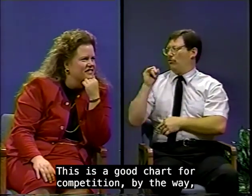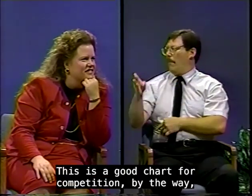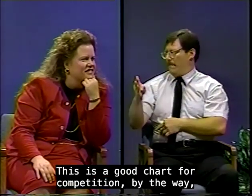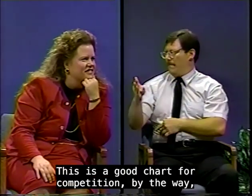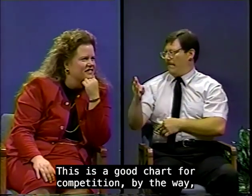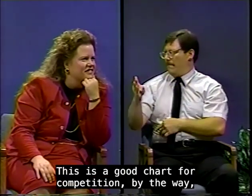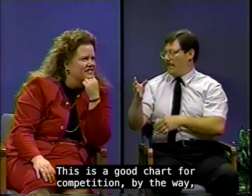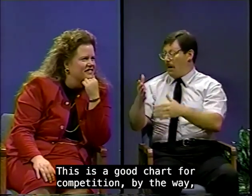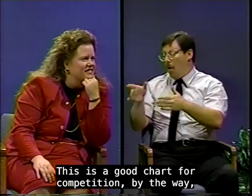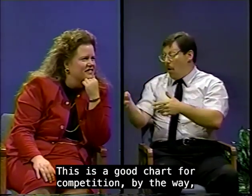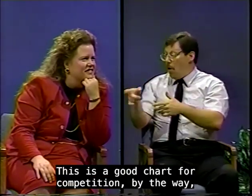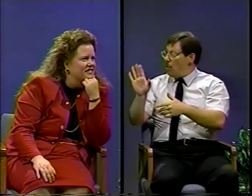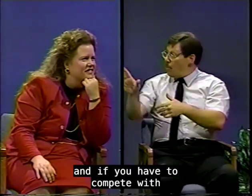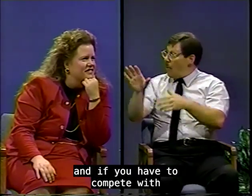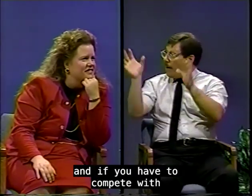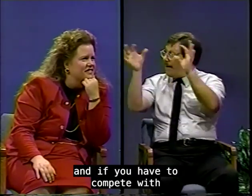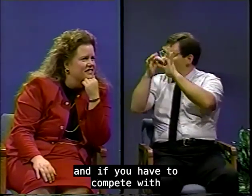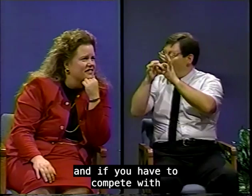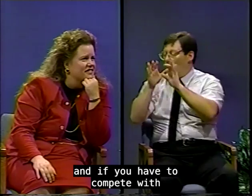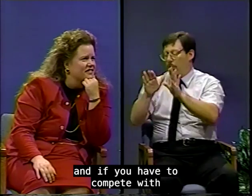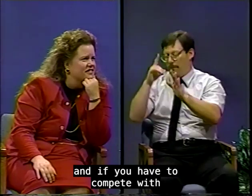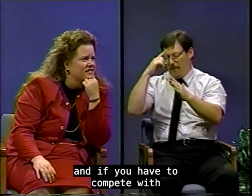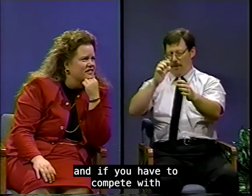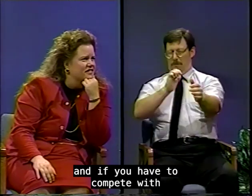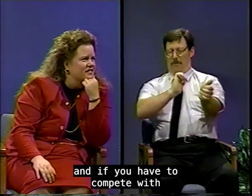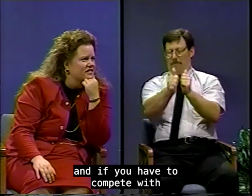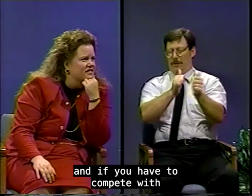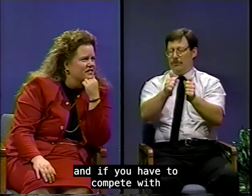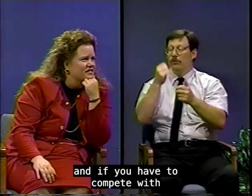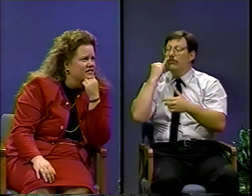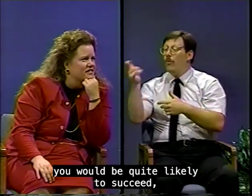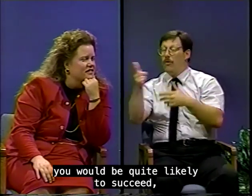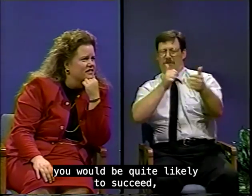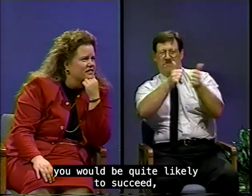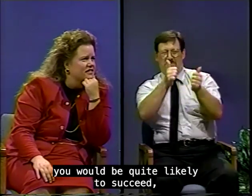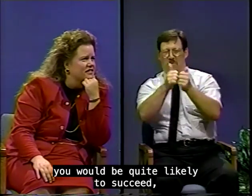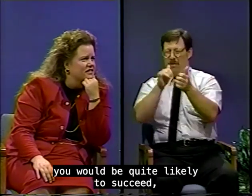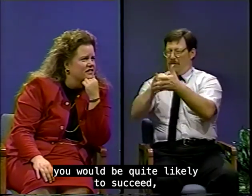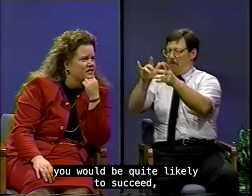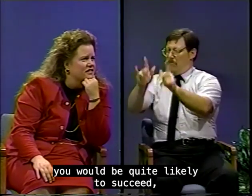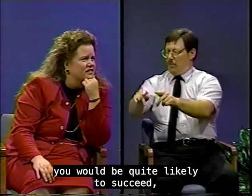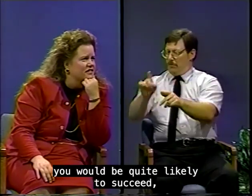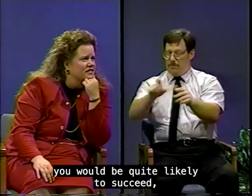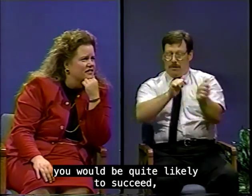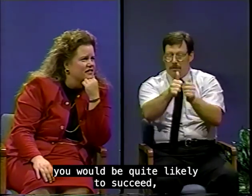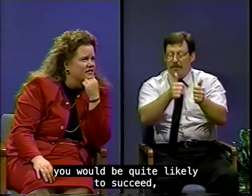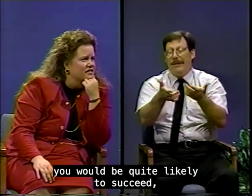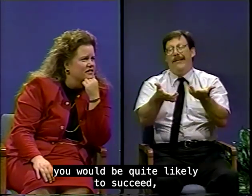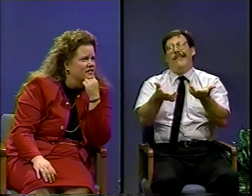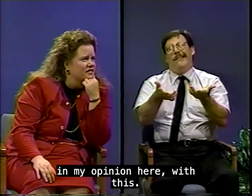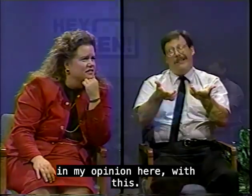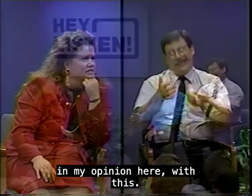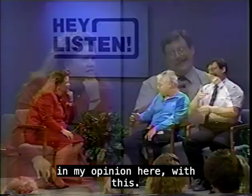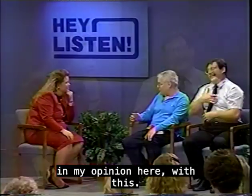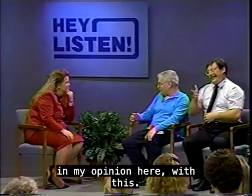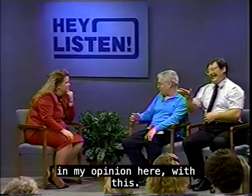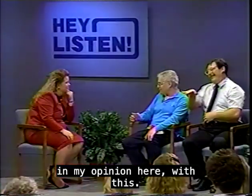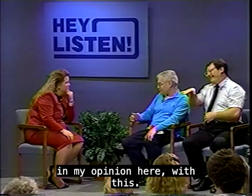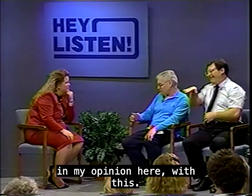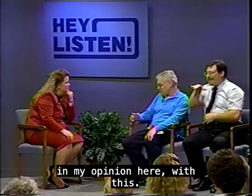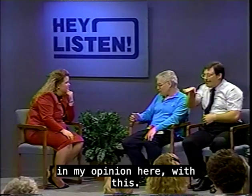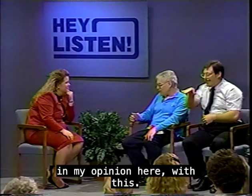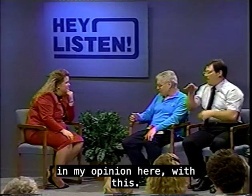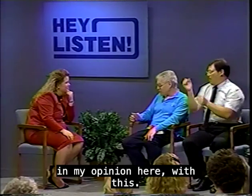chart for competition, by the way. And if you have to compete with someone to achieve a goal, you would be quite likely to succeed, in my opinion